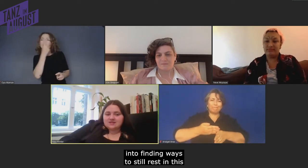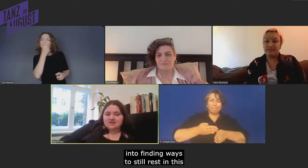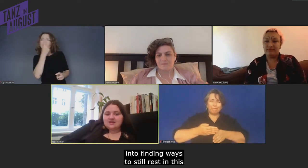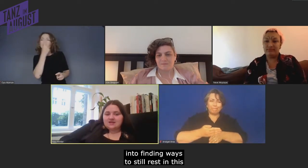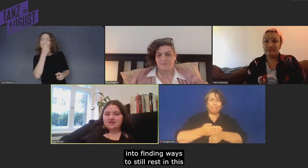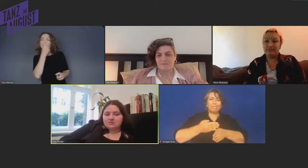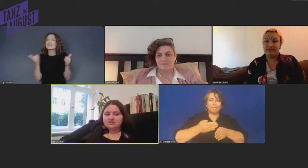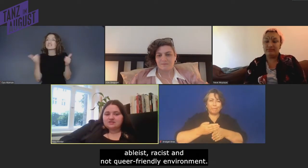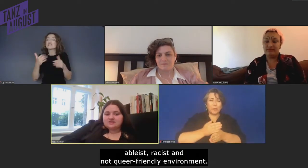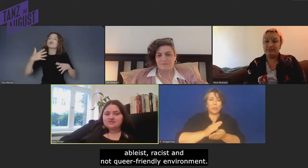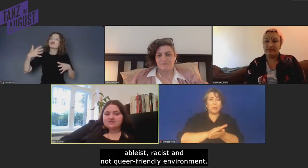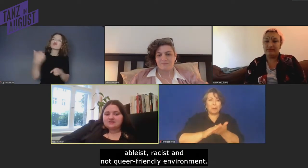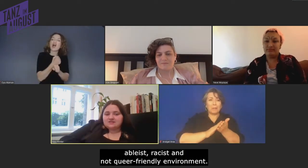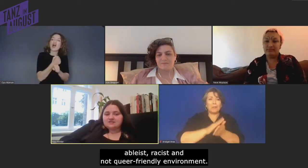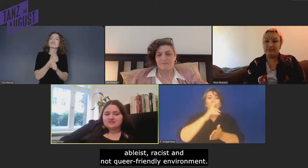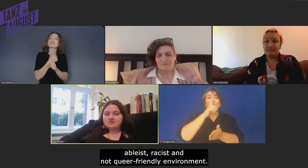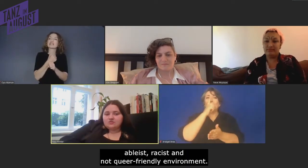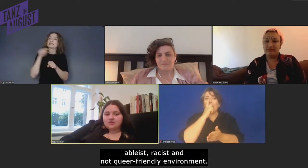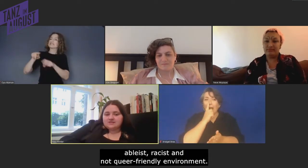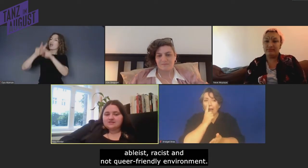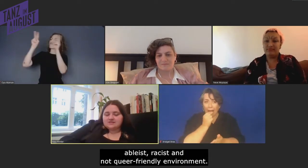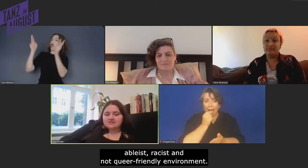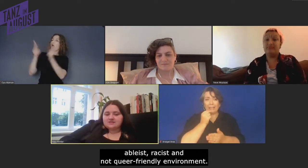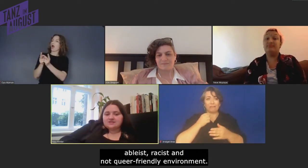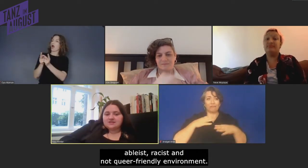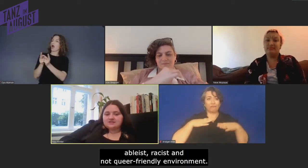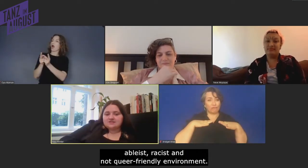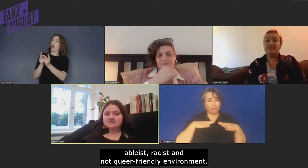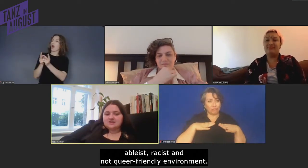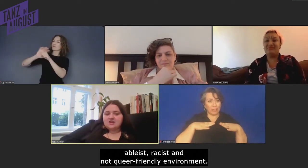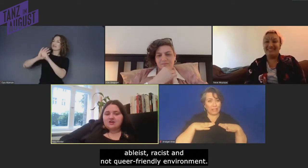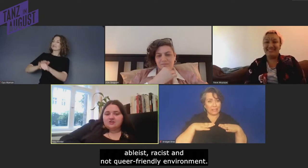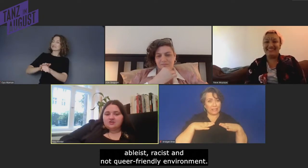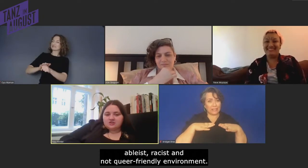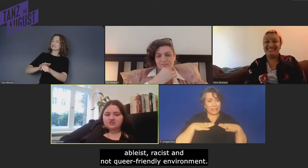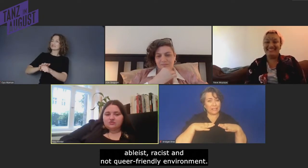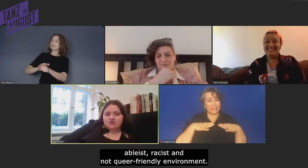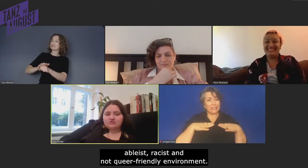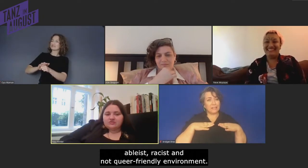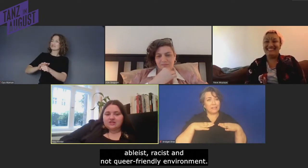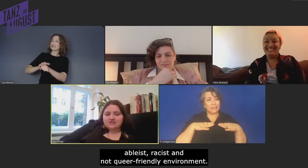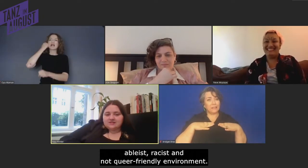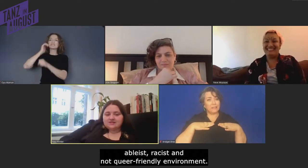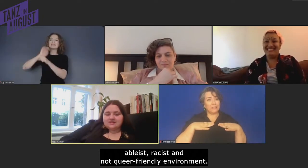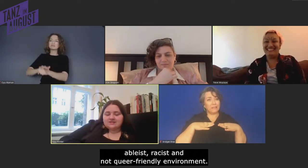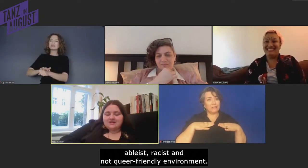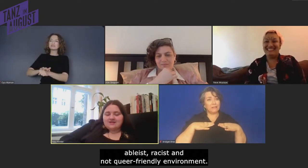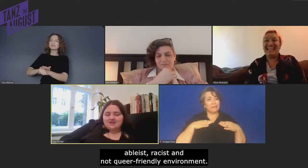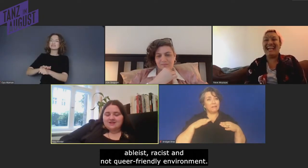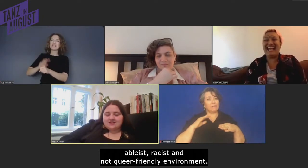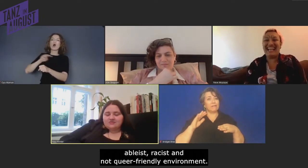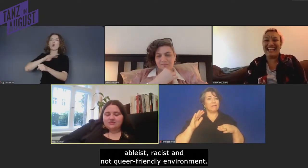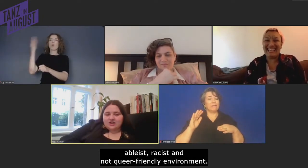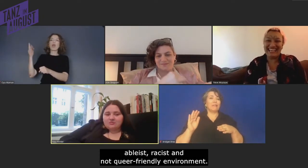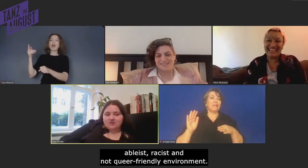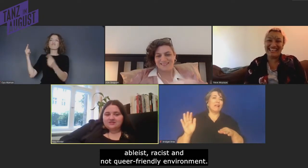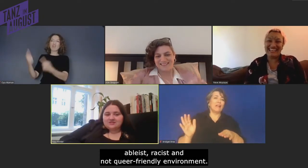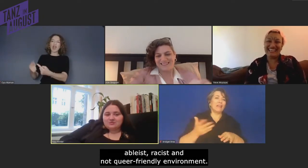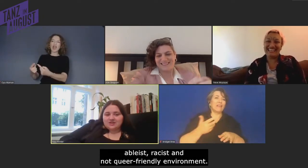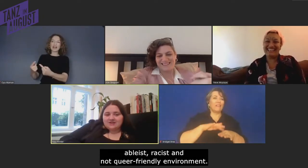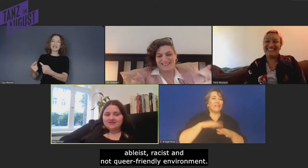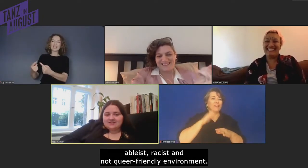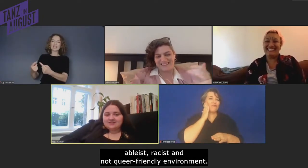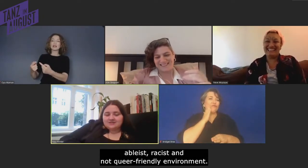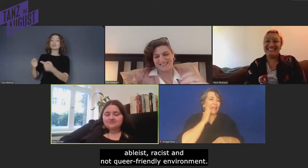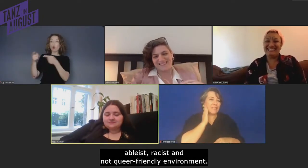this ableist and racist and not queer friendly environments